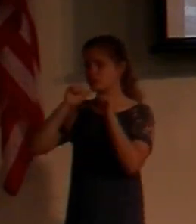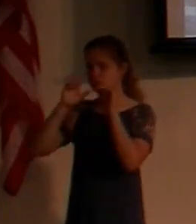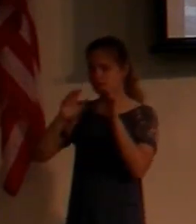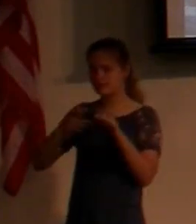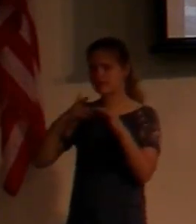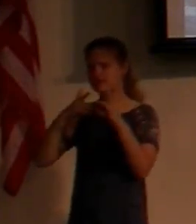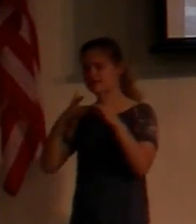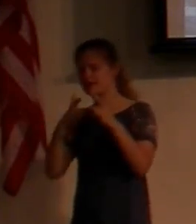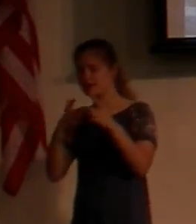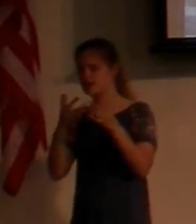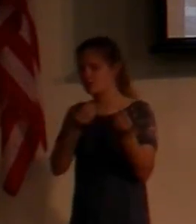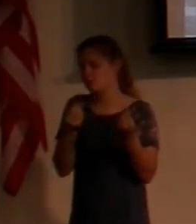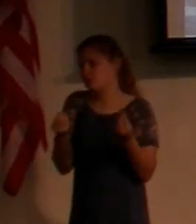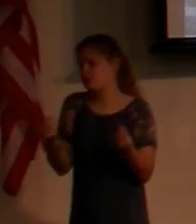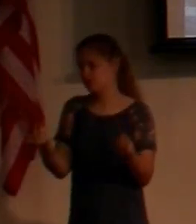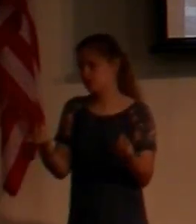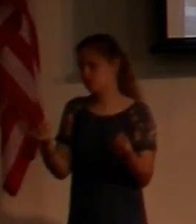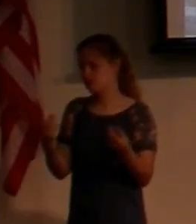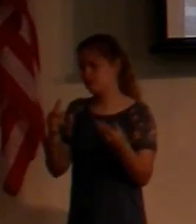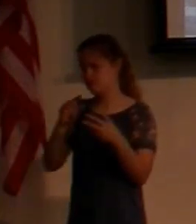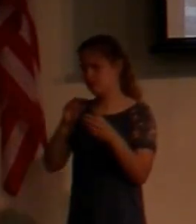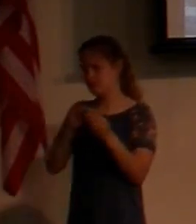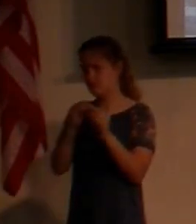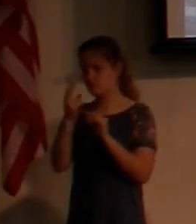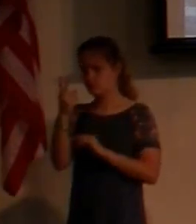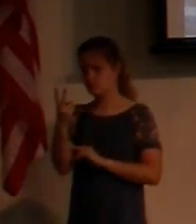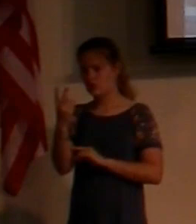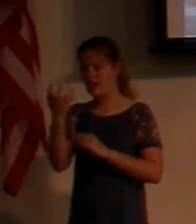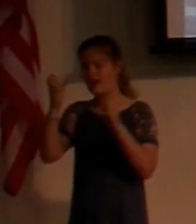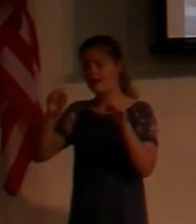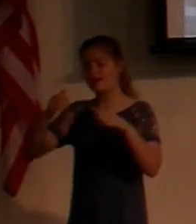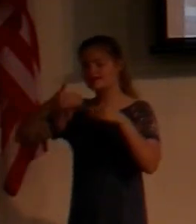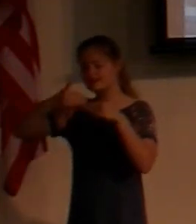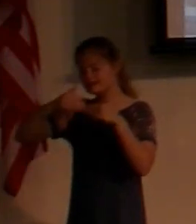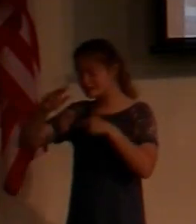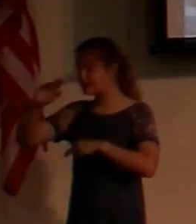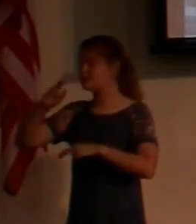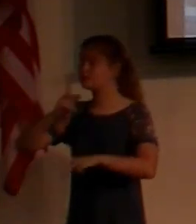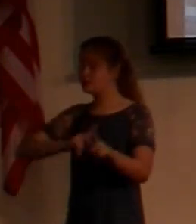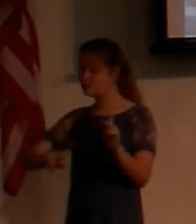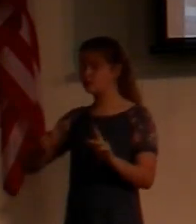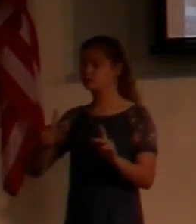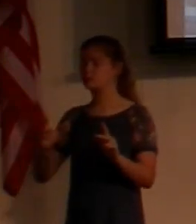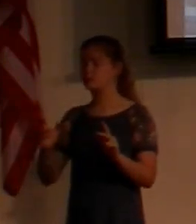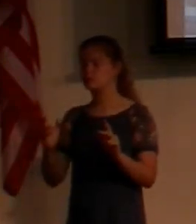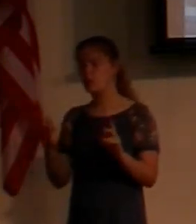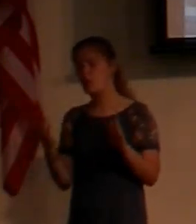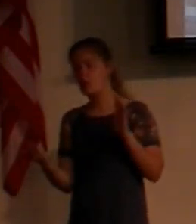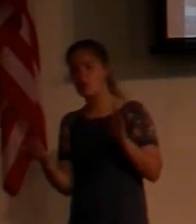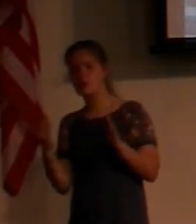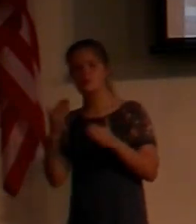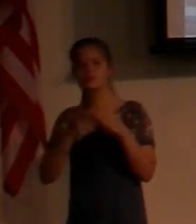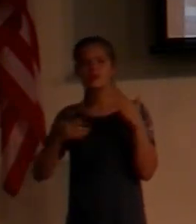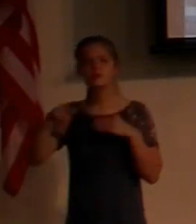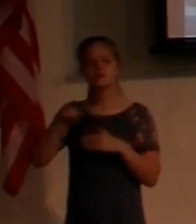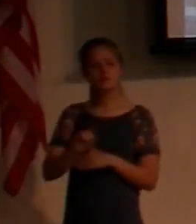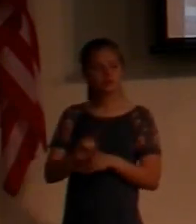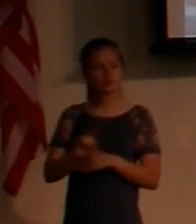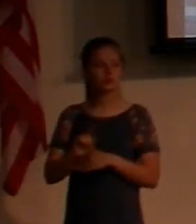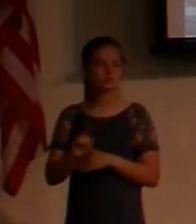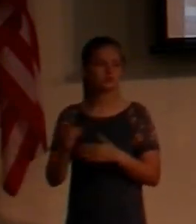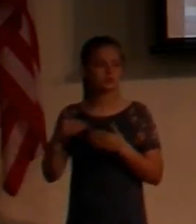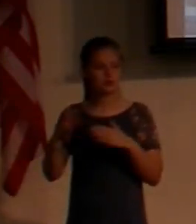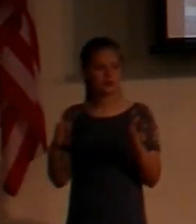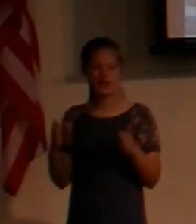do. But number 2, you can send people. Now again, maybe some of you in this room are being, you're